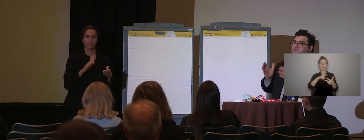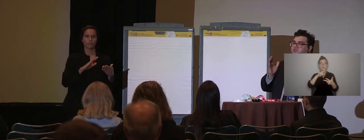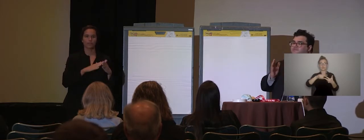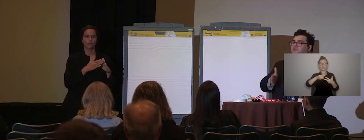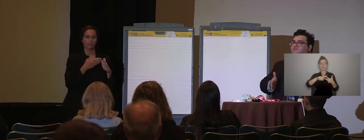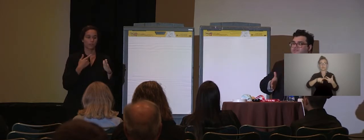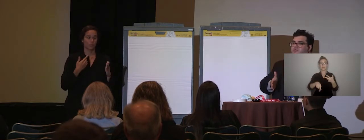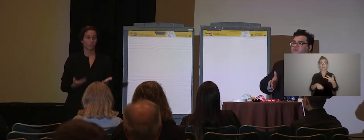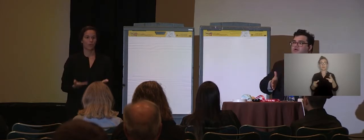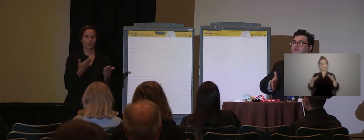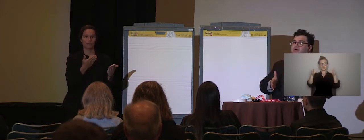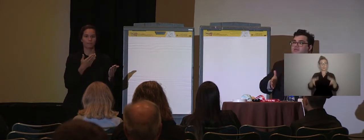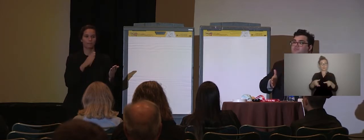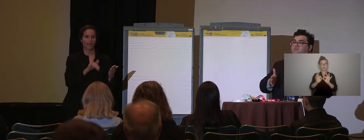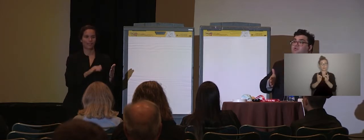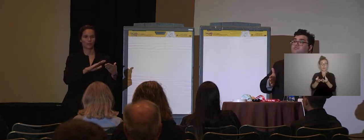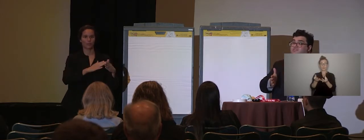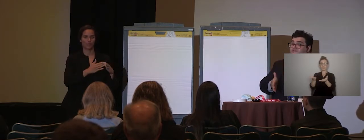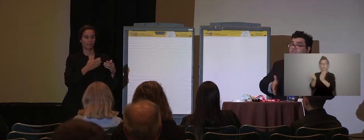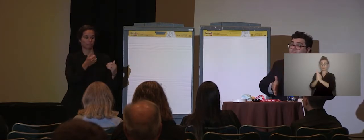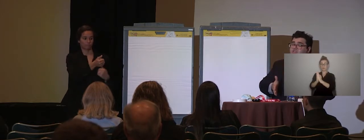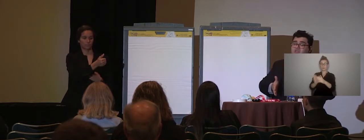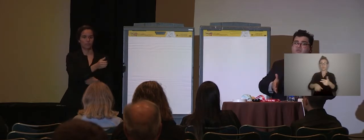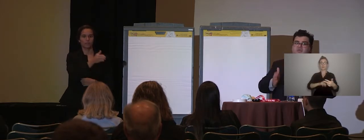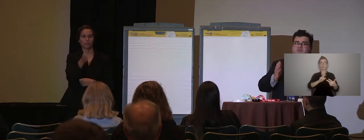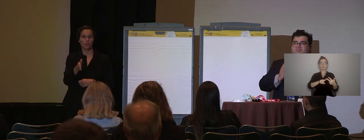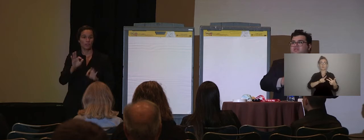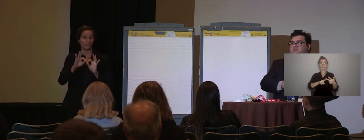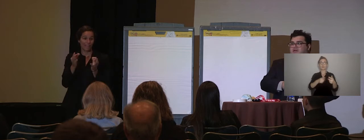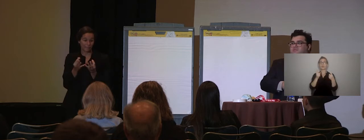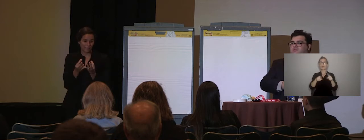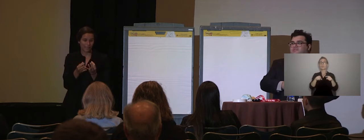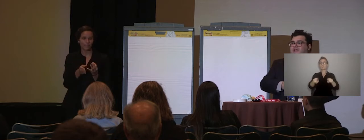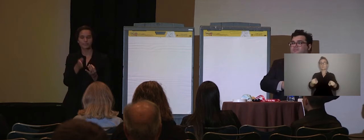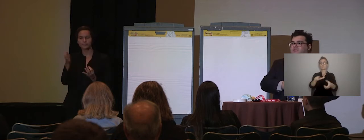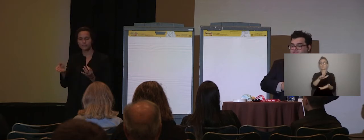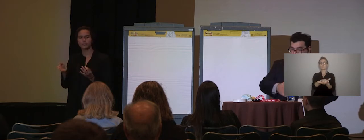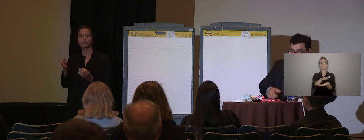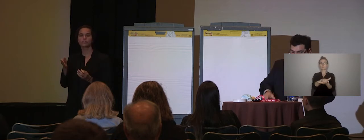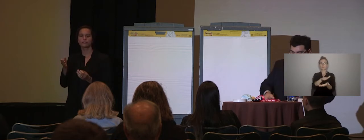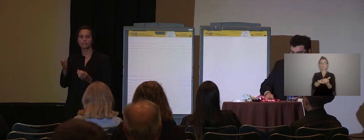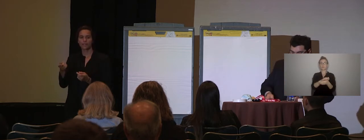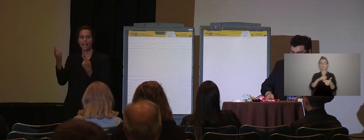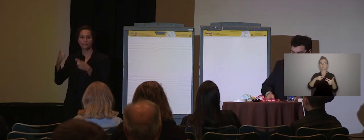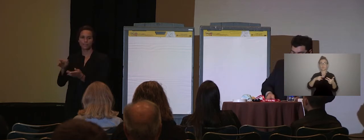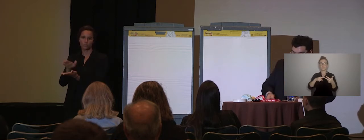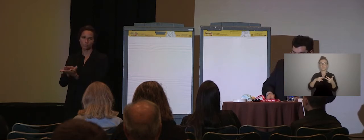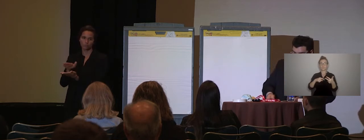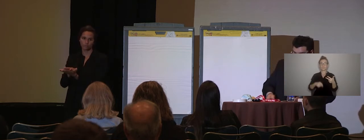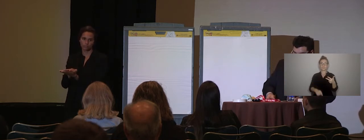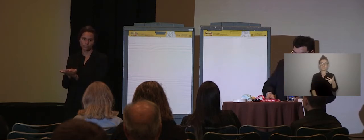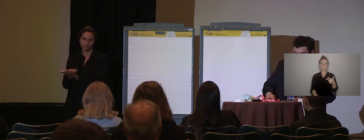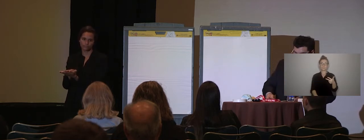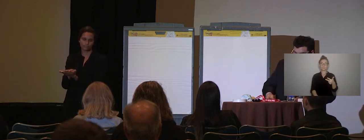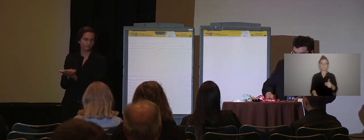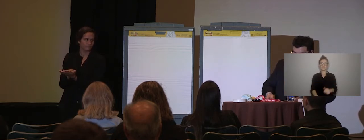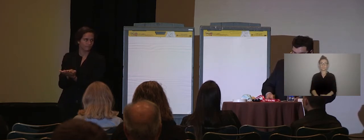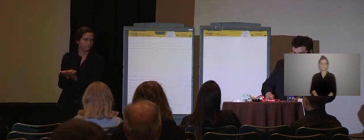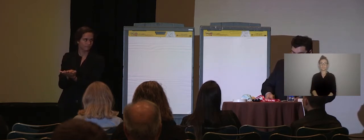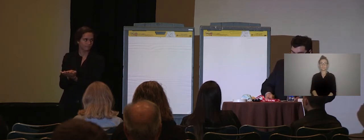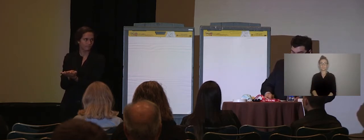large, you have those that are brought by the person's family, and then you have those that happen in schools.